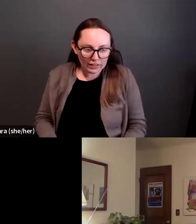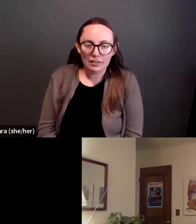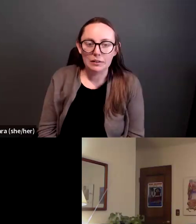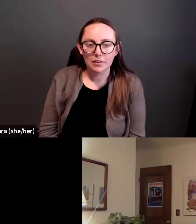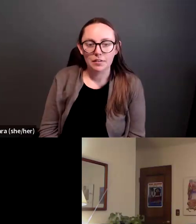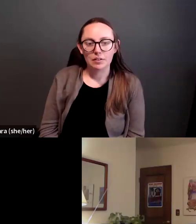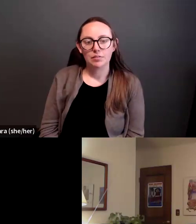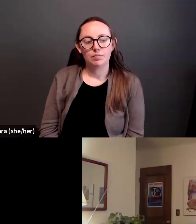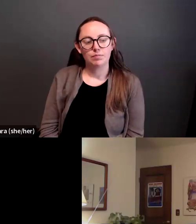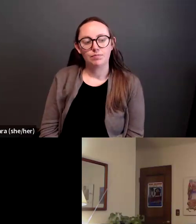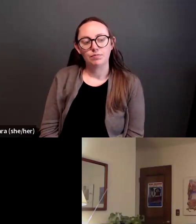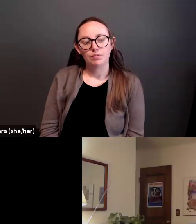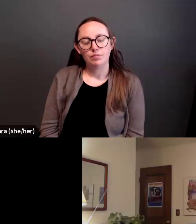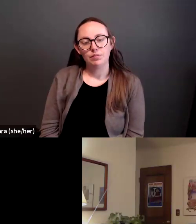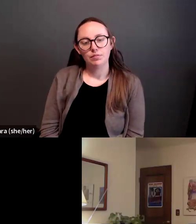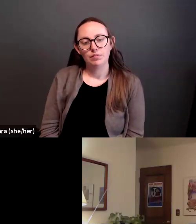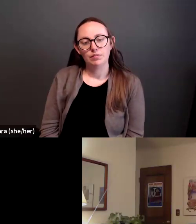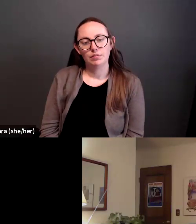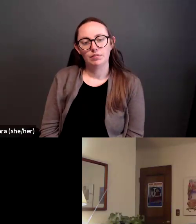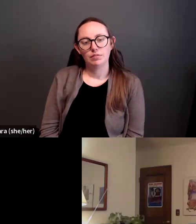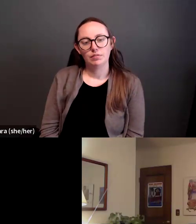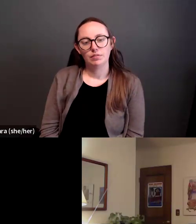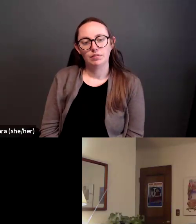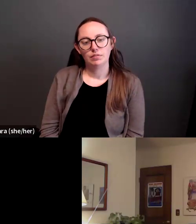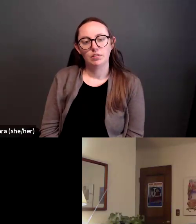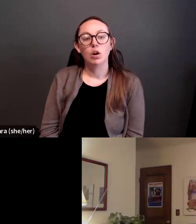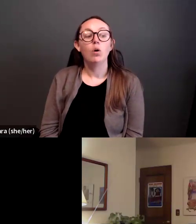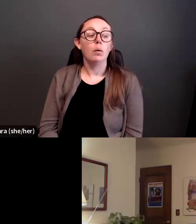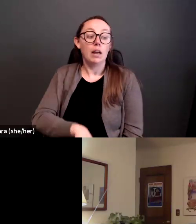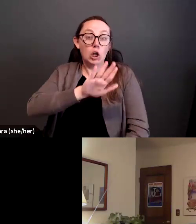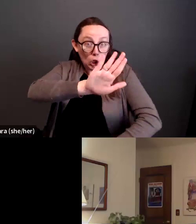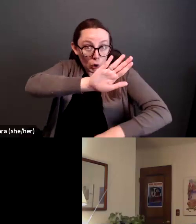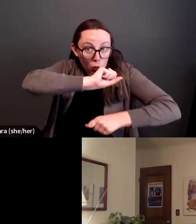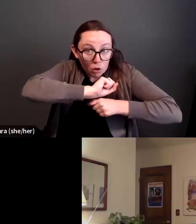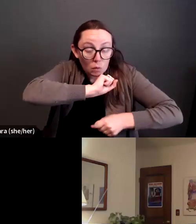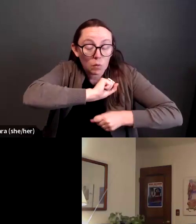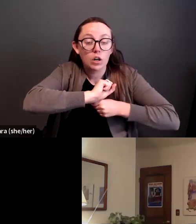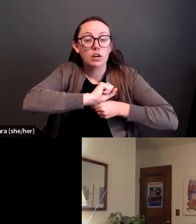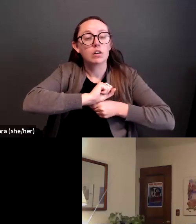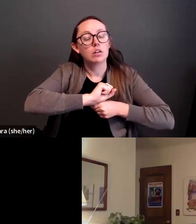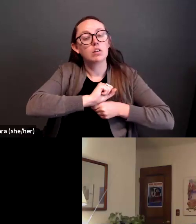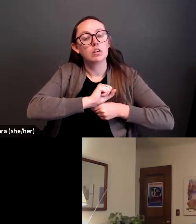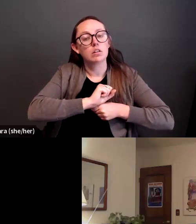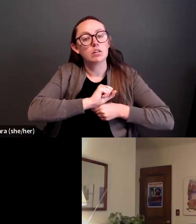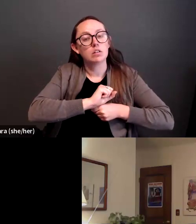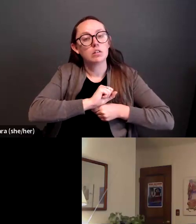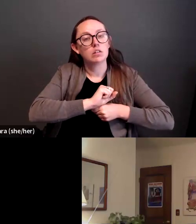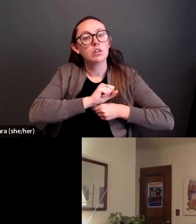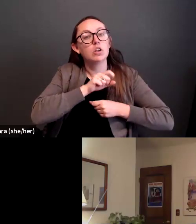to actually, even through the work that the students do, to give faculty